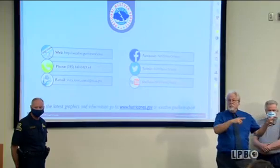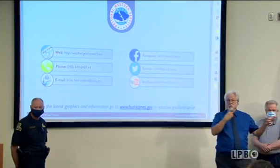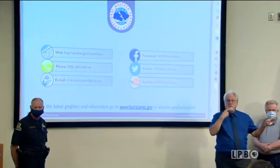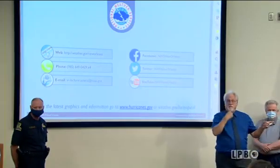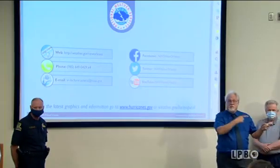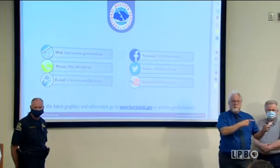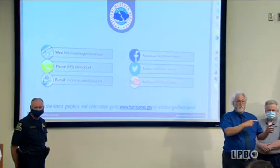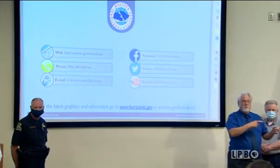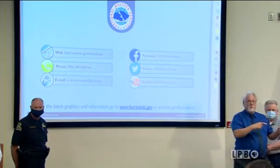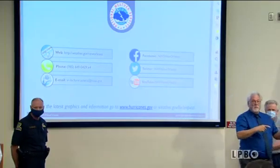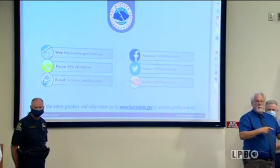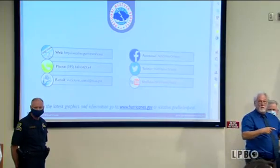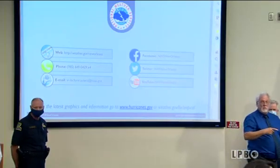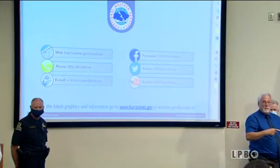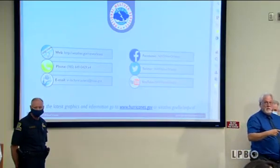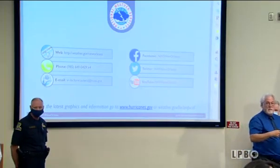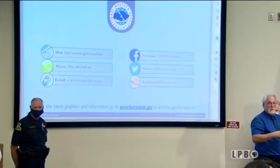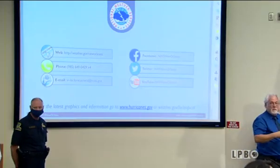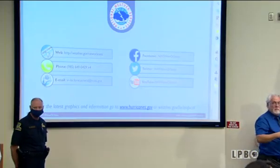while he's up